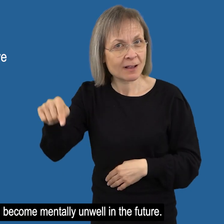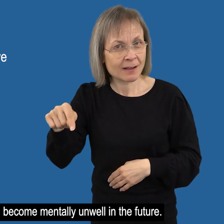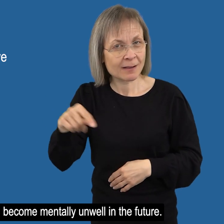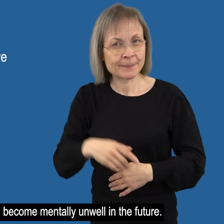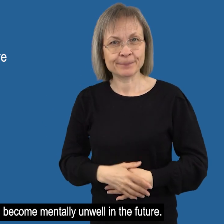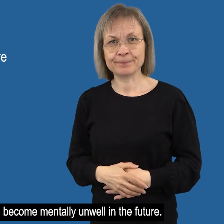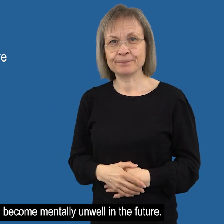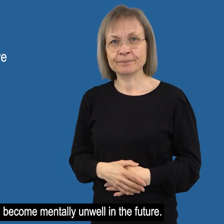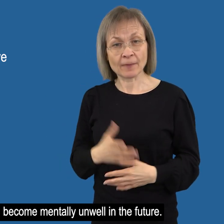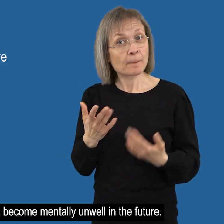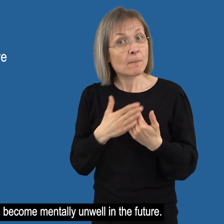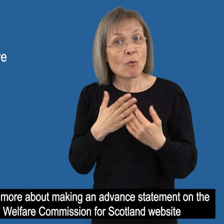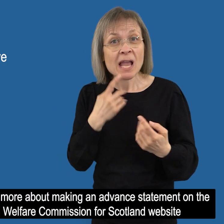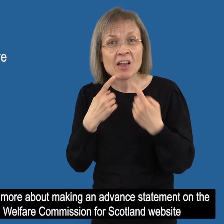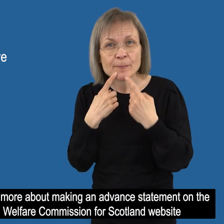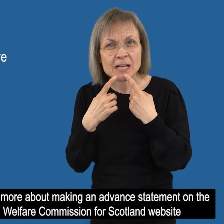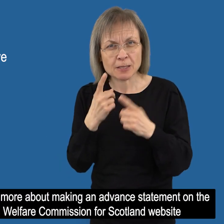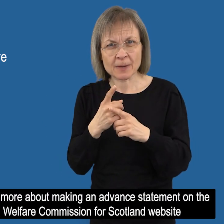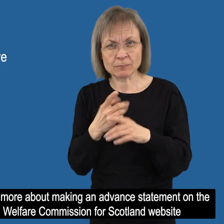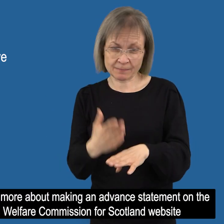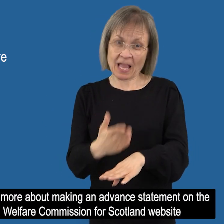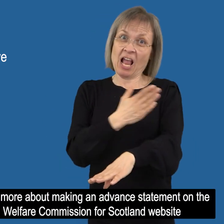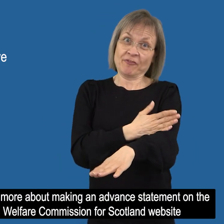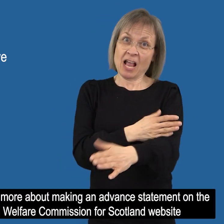the Mental Welfare Commission for Scotland website,